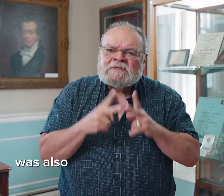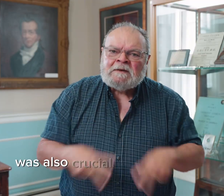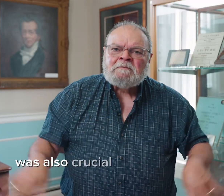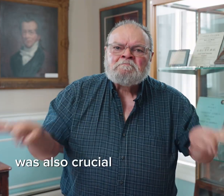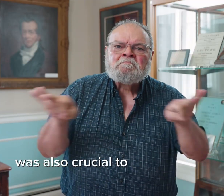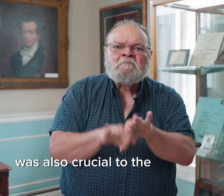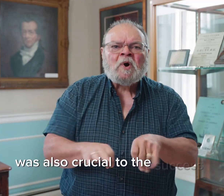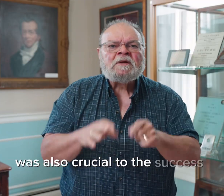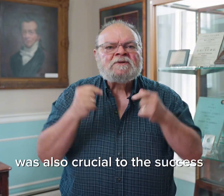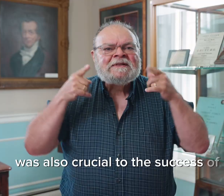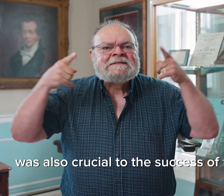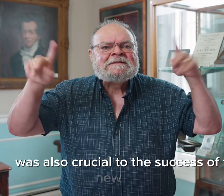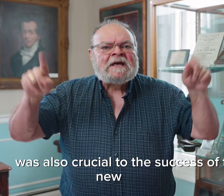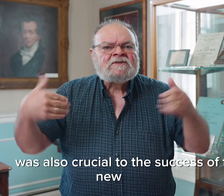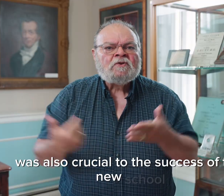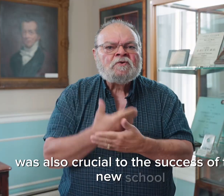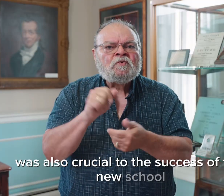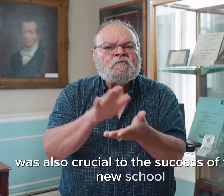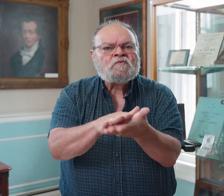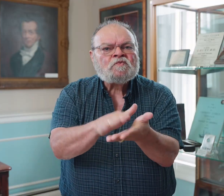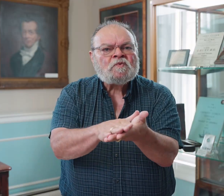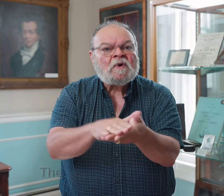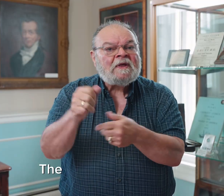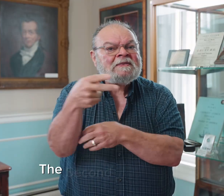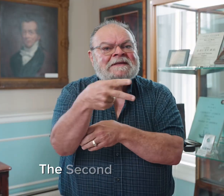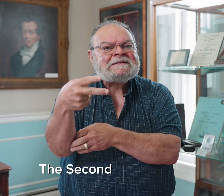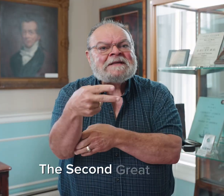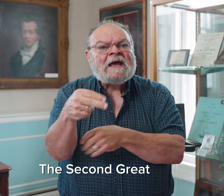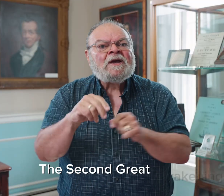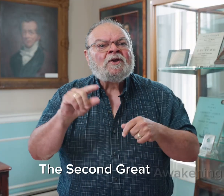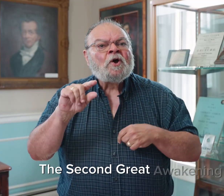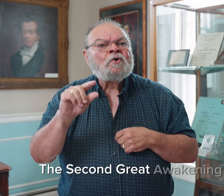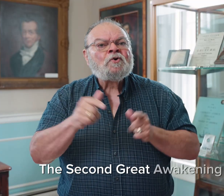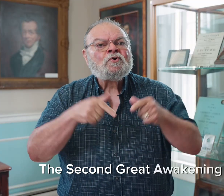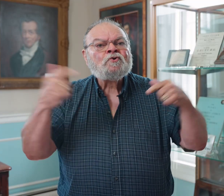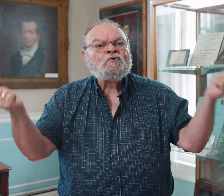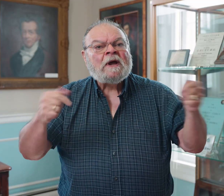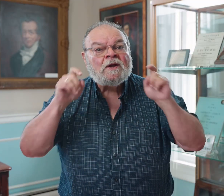crucial to the success of the new school. The Second Great Awakening,